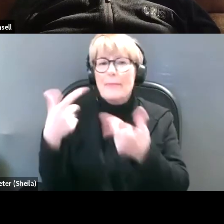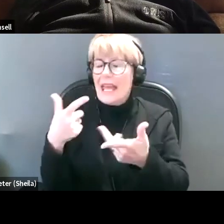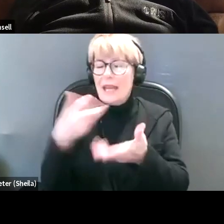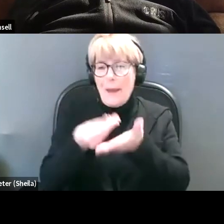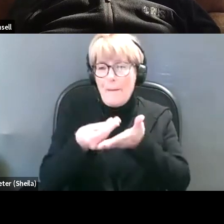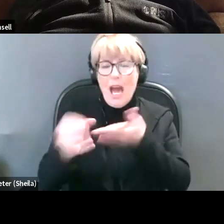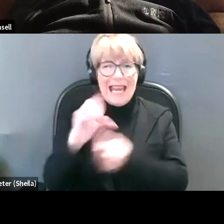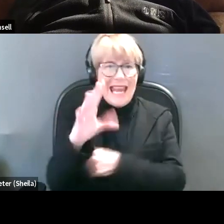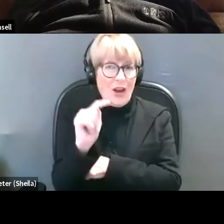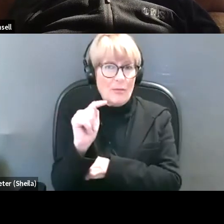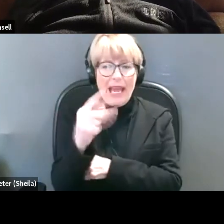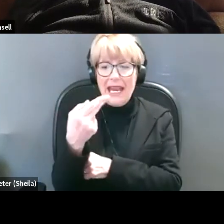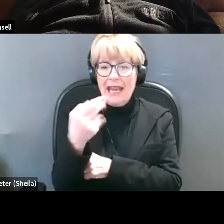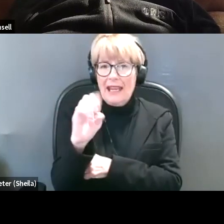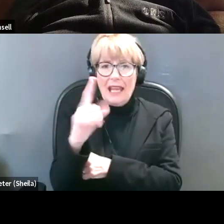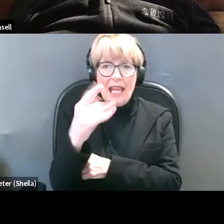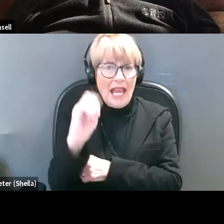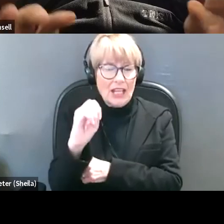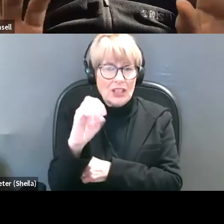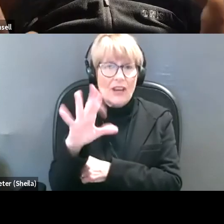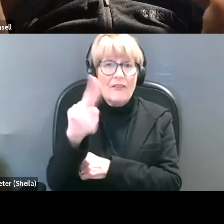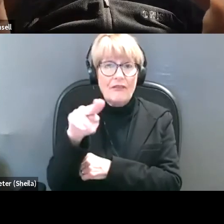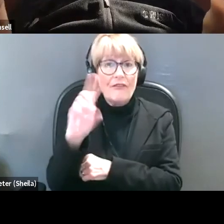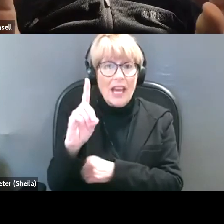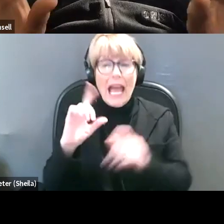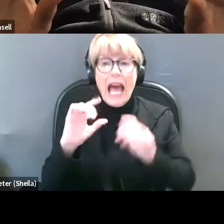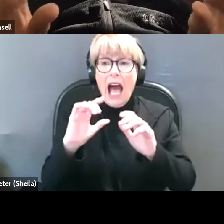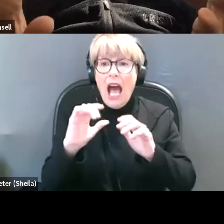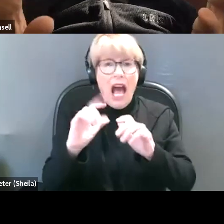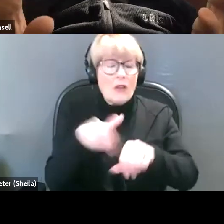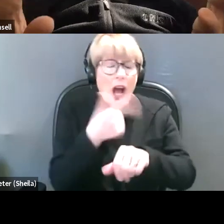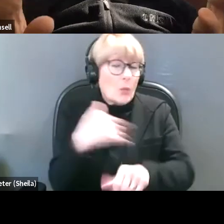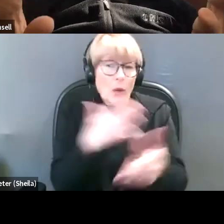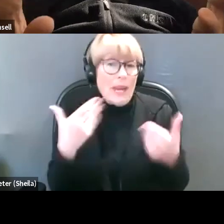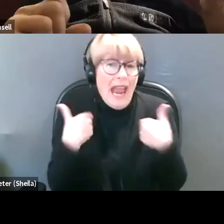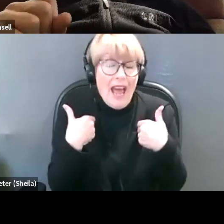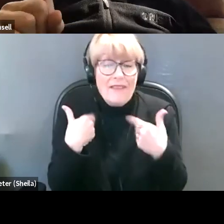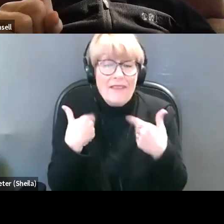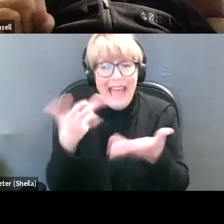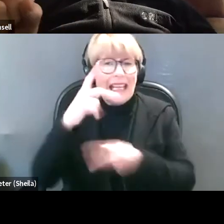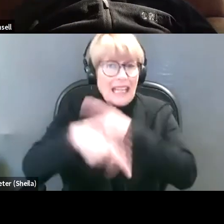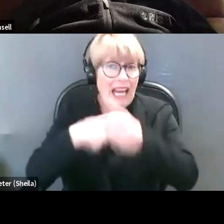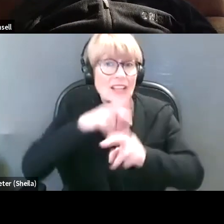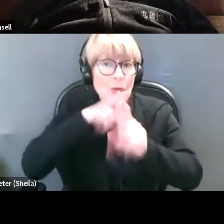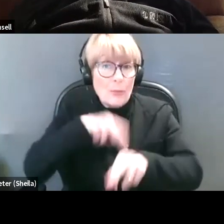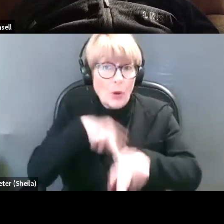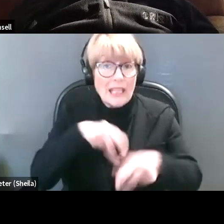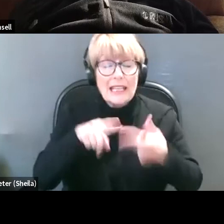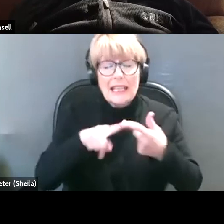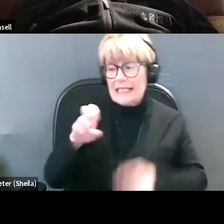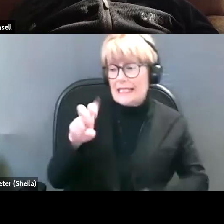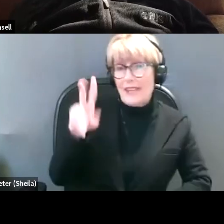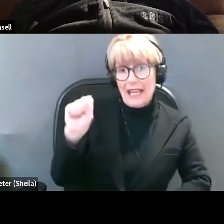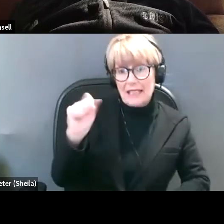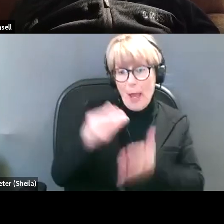So, how much longer will we have this kind of reporting? But I'm going to give you another example in healthcare. CVS bought